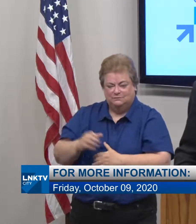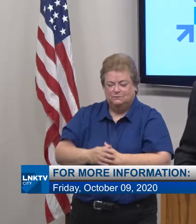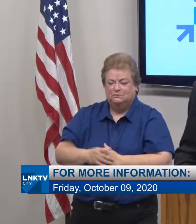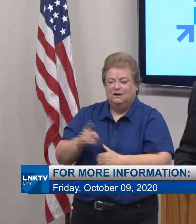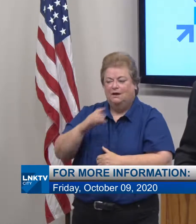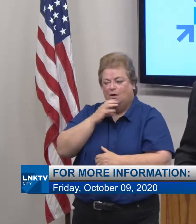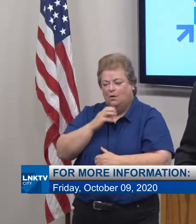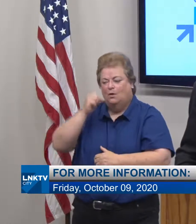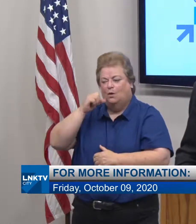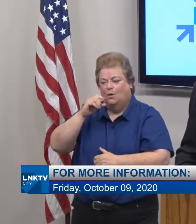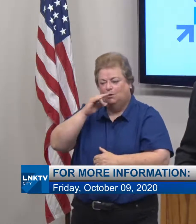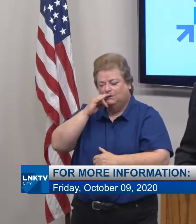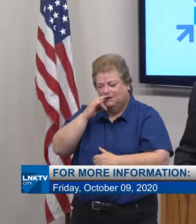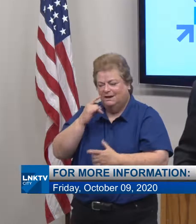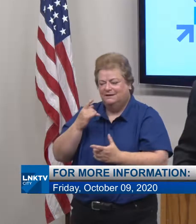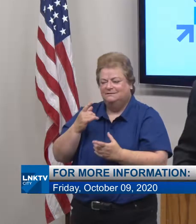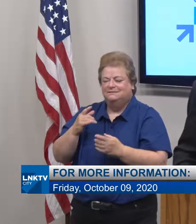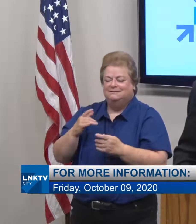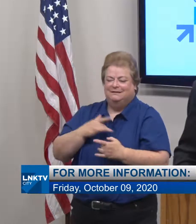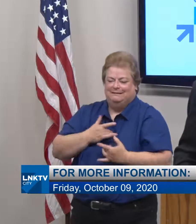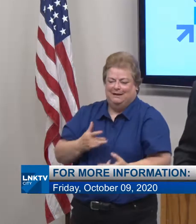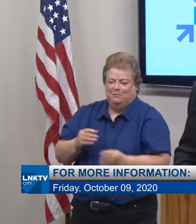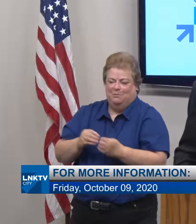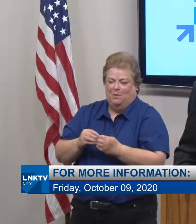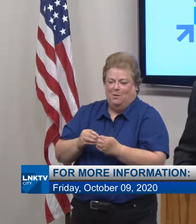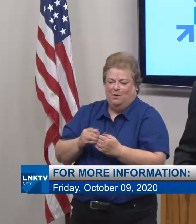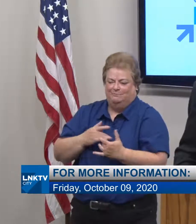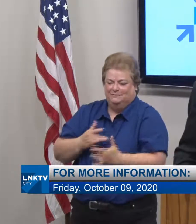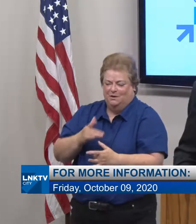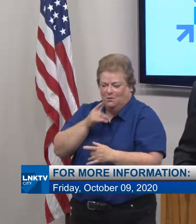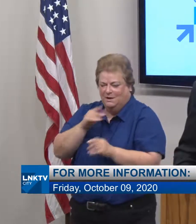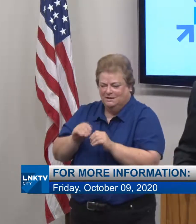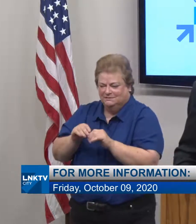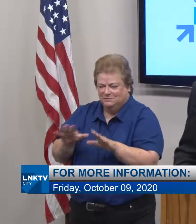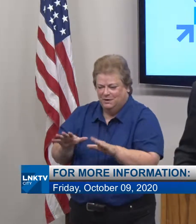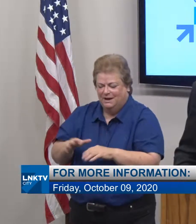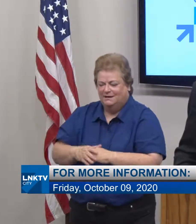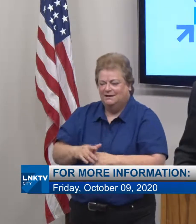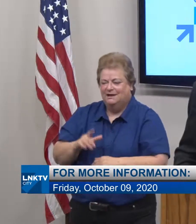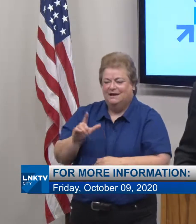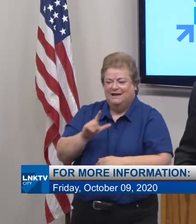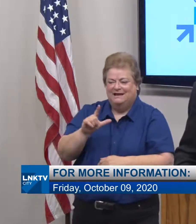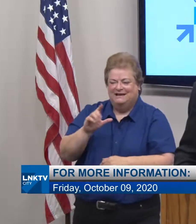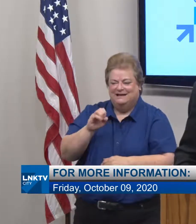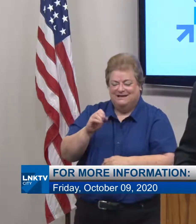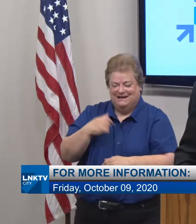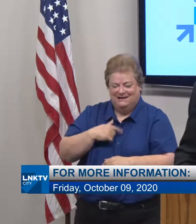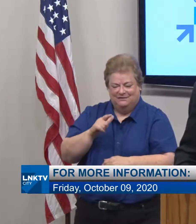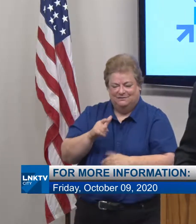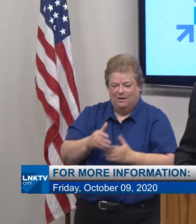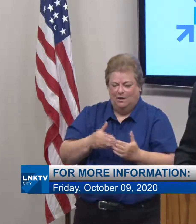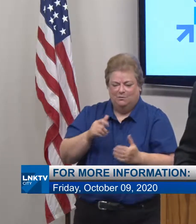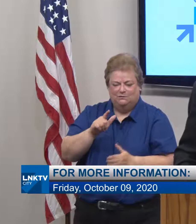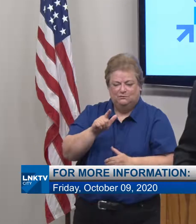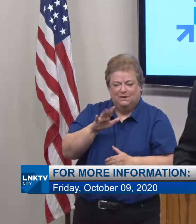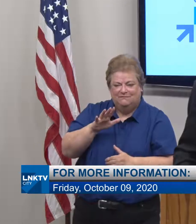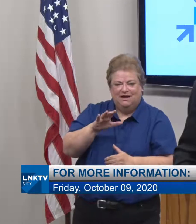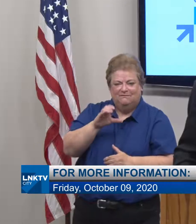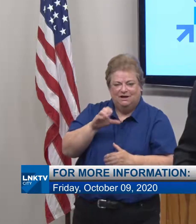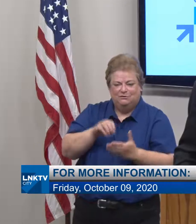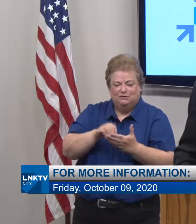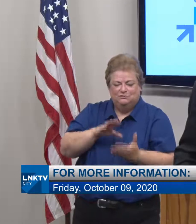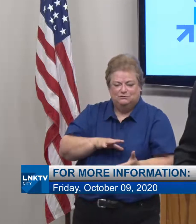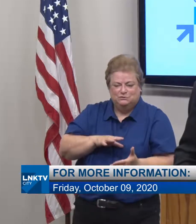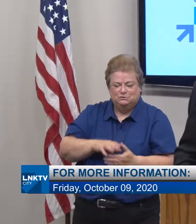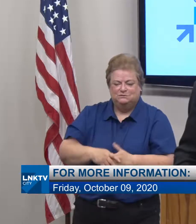to spread because of distance. Lincoln East is 2,400, almost 2,500 students. And so,